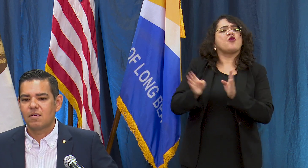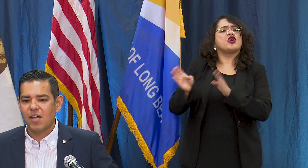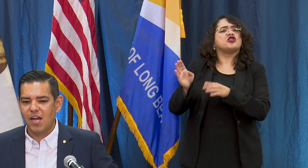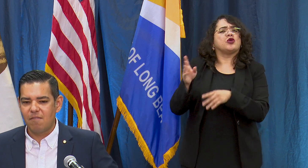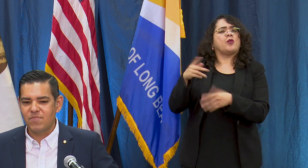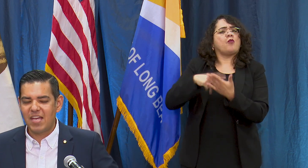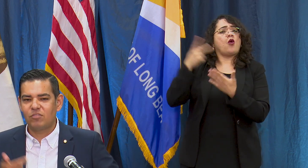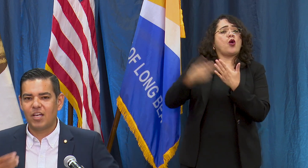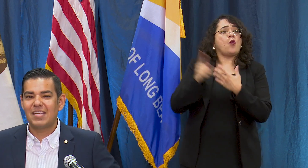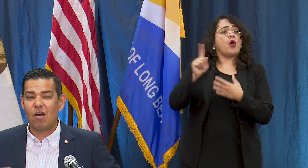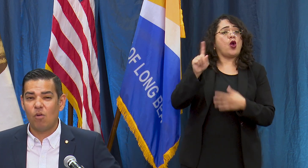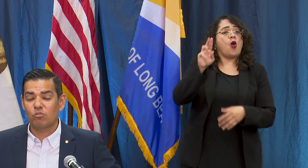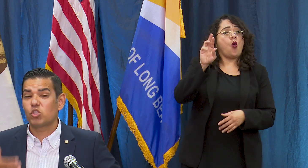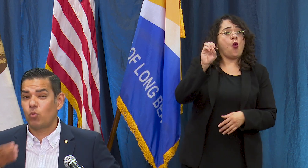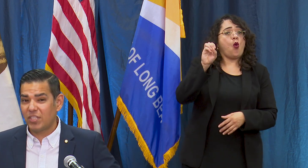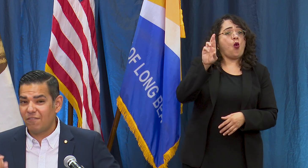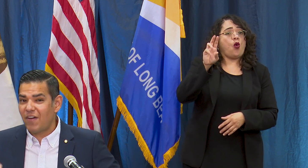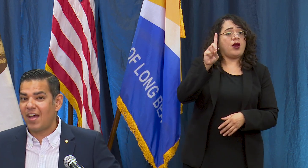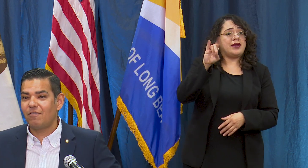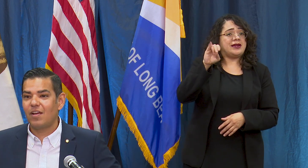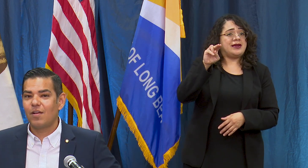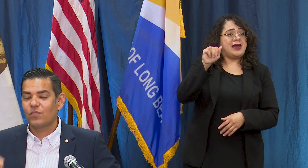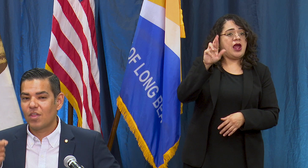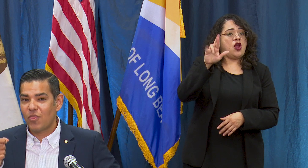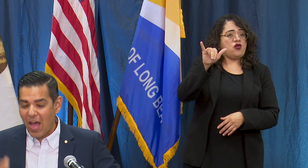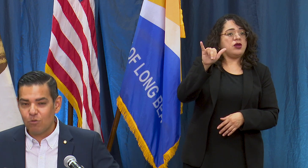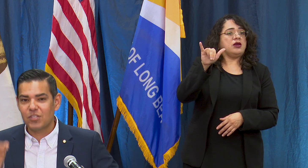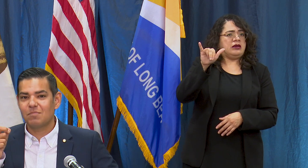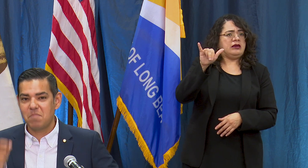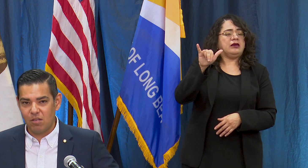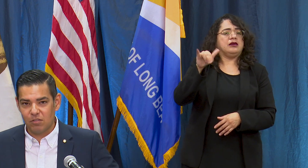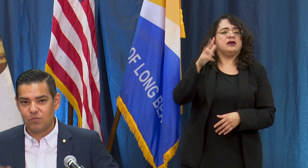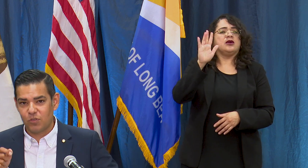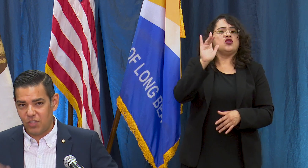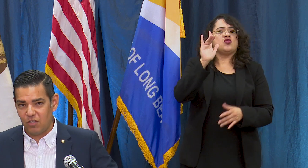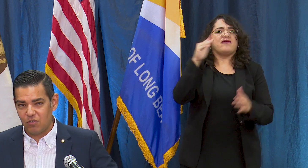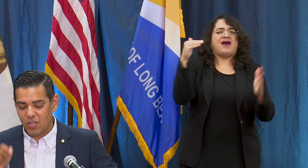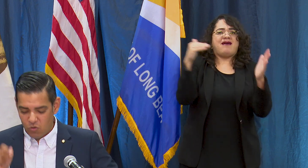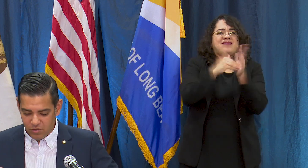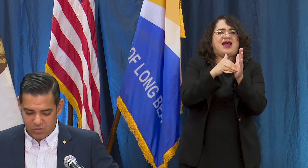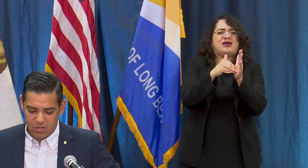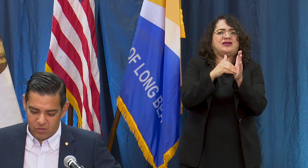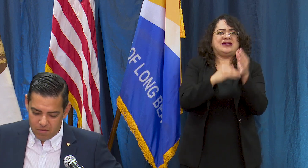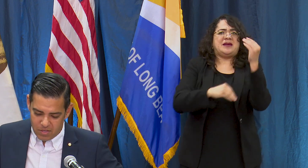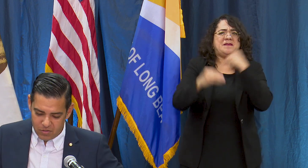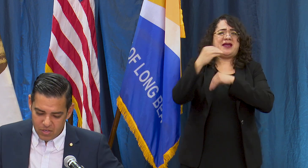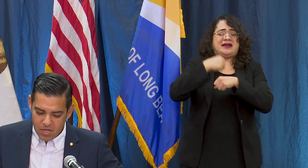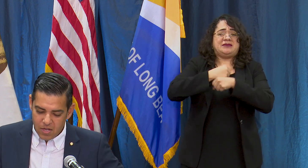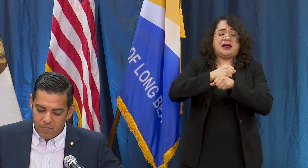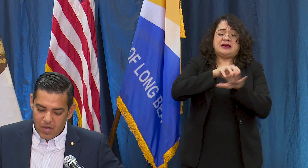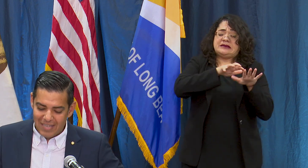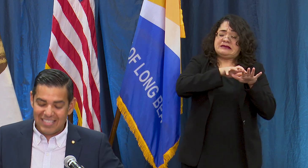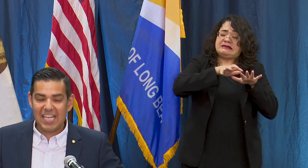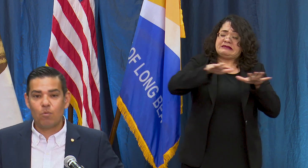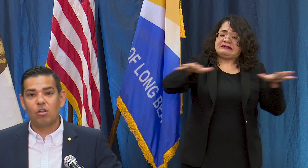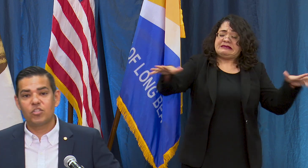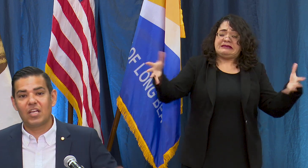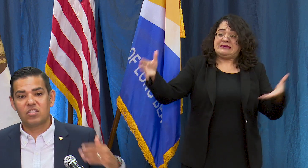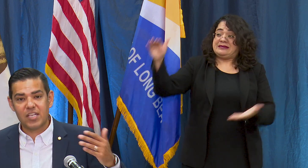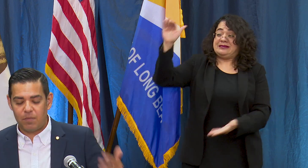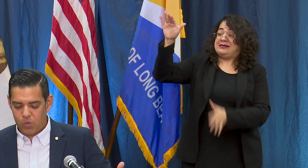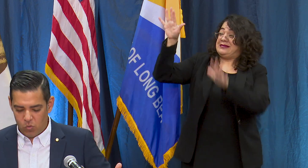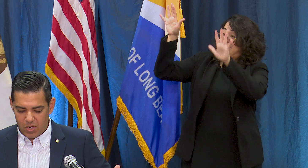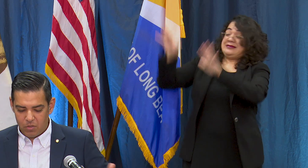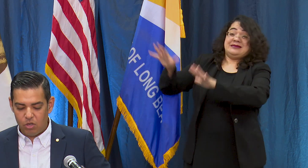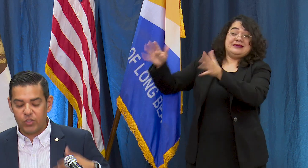Beach. They have done now almost 25,000 meals for seniors across the city of Long Beach. And today we're launching